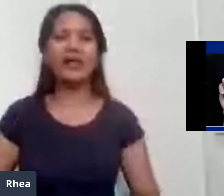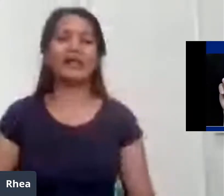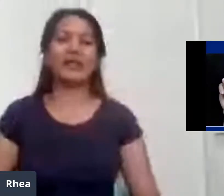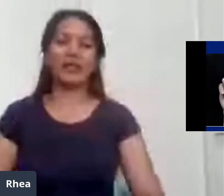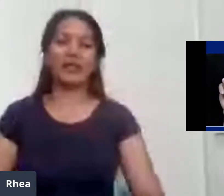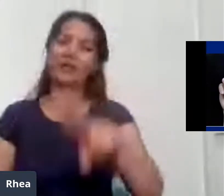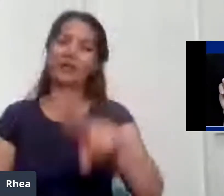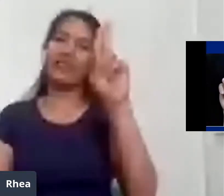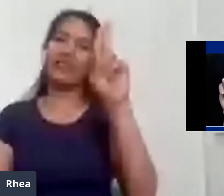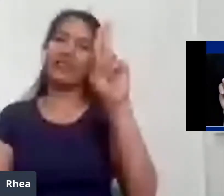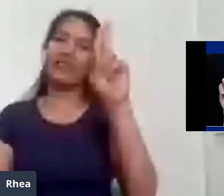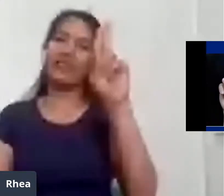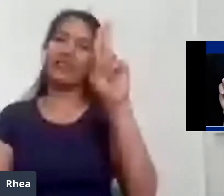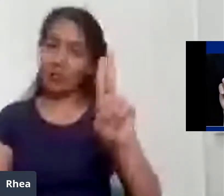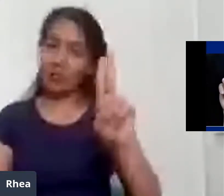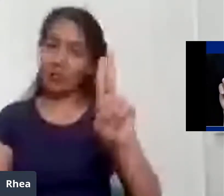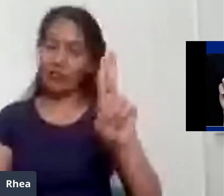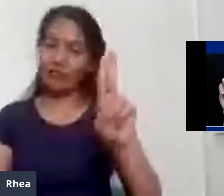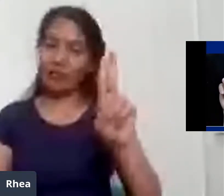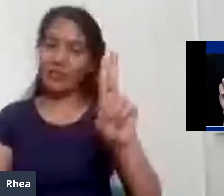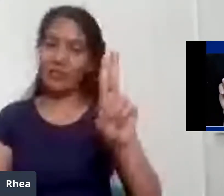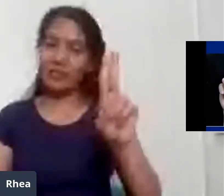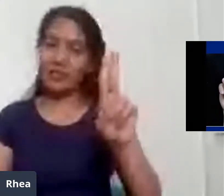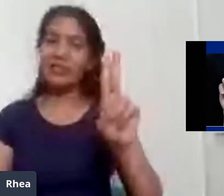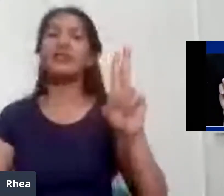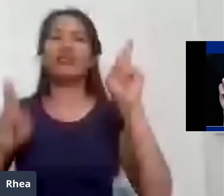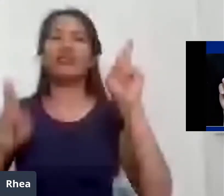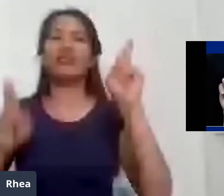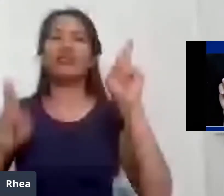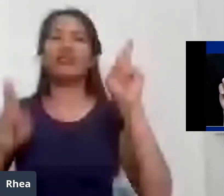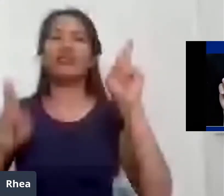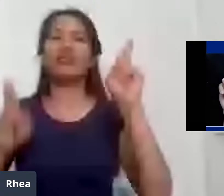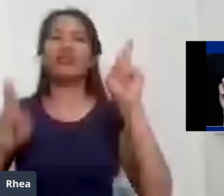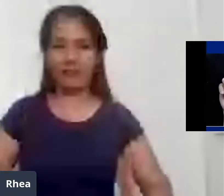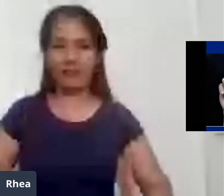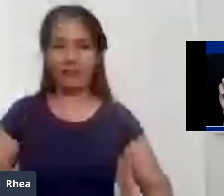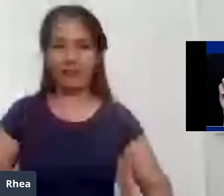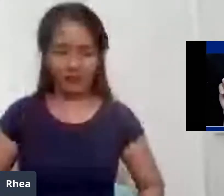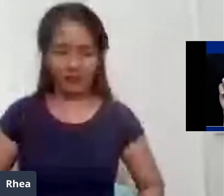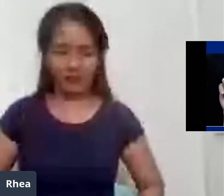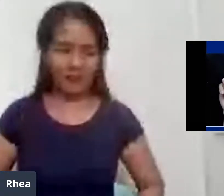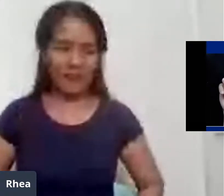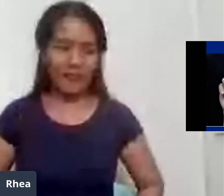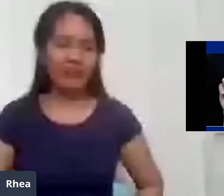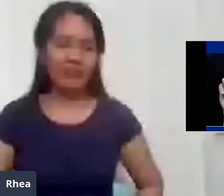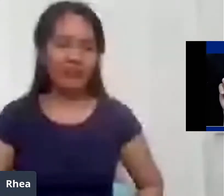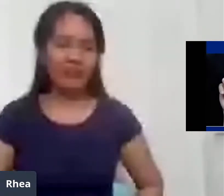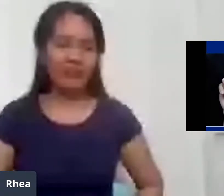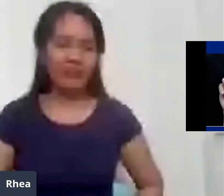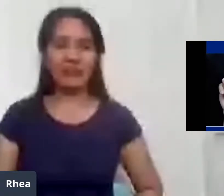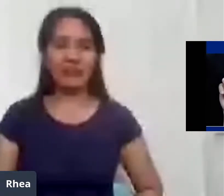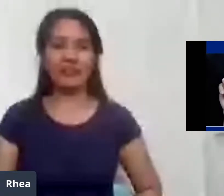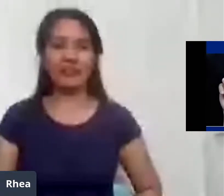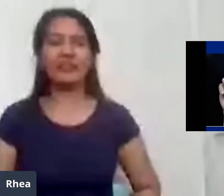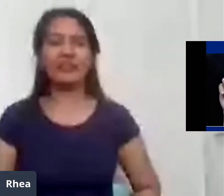Uniform. Okay? Once again, letter U. Very easy. Uniform.